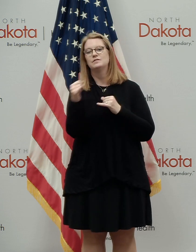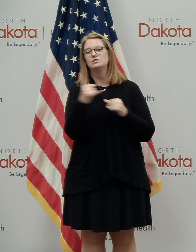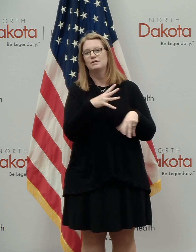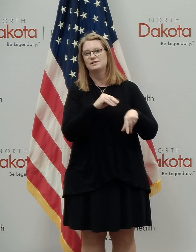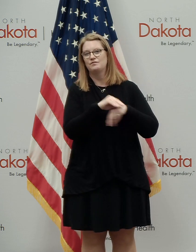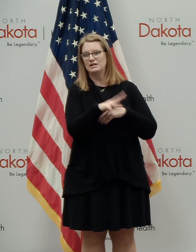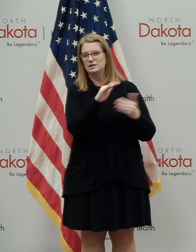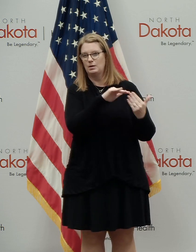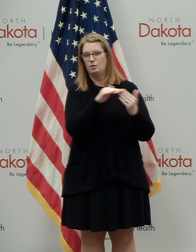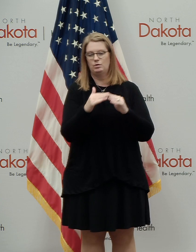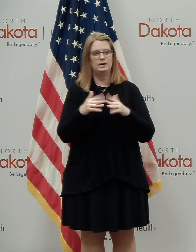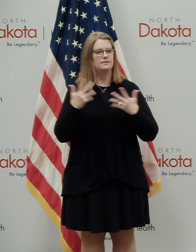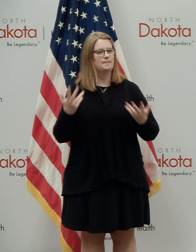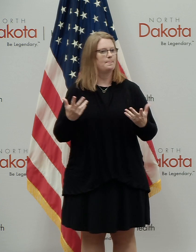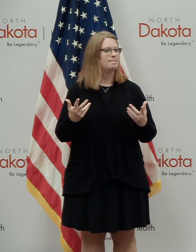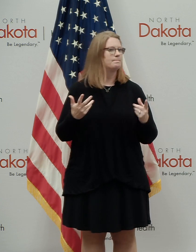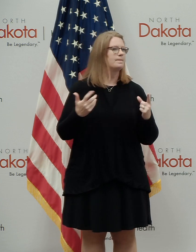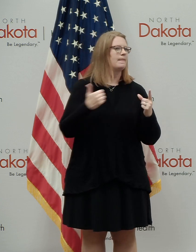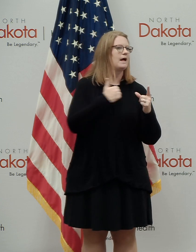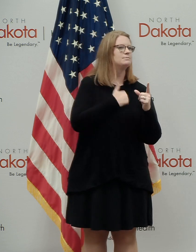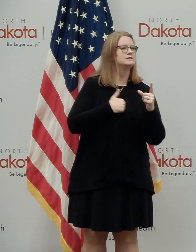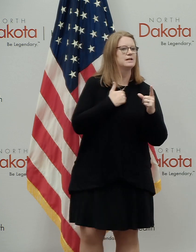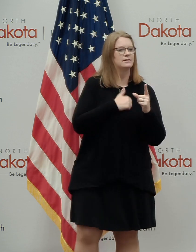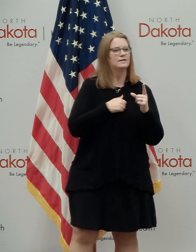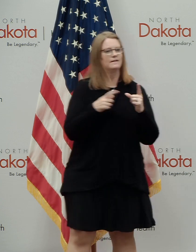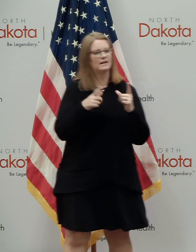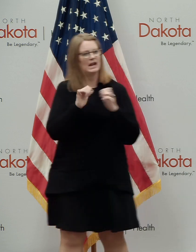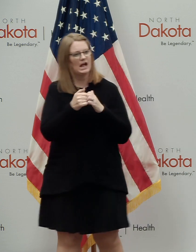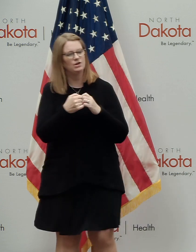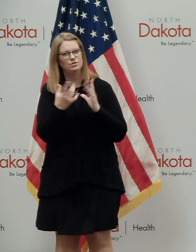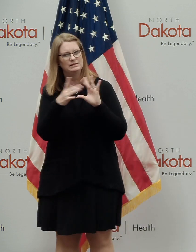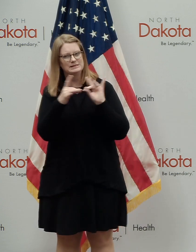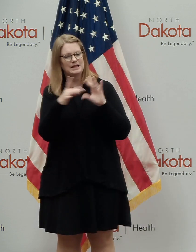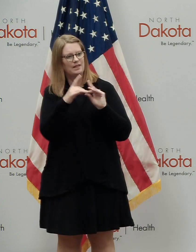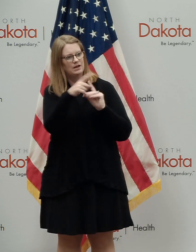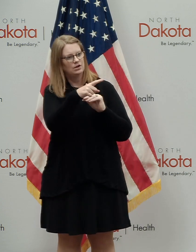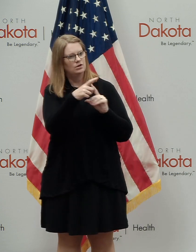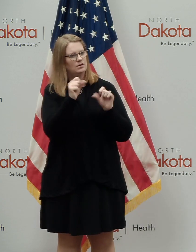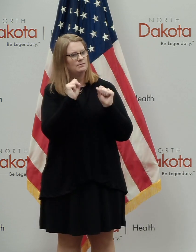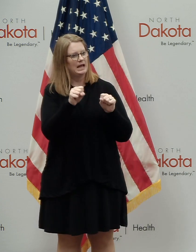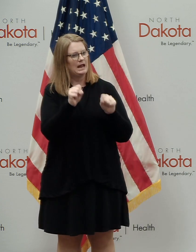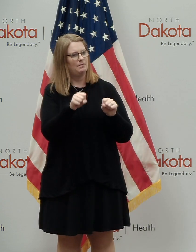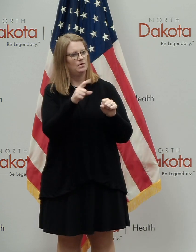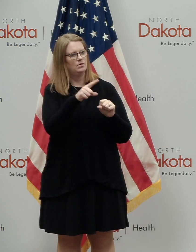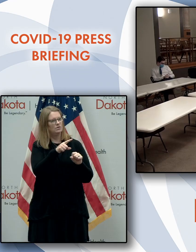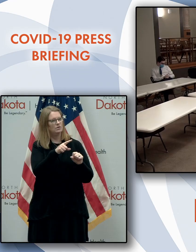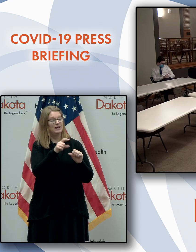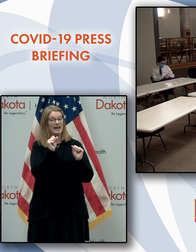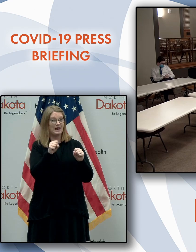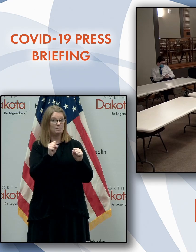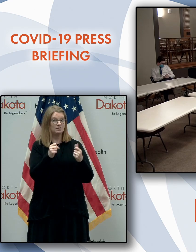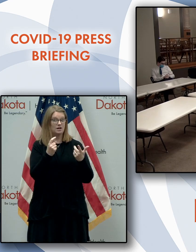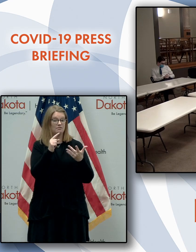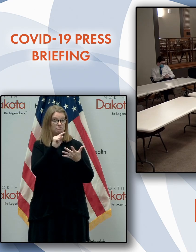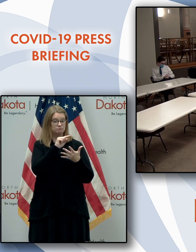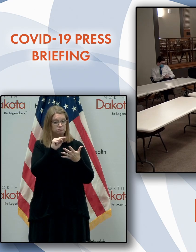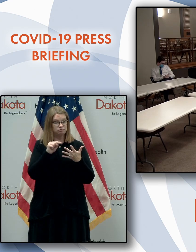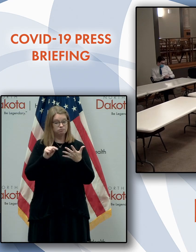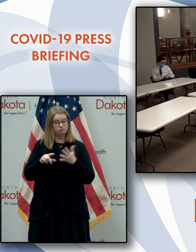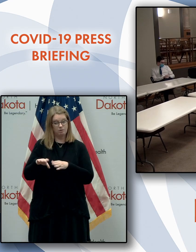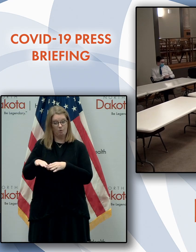community. I'm sorry, Governor, just the way you said that. You said you've been able to have all these things